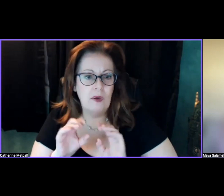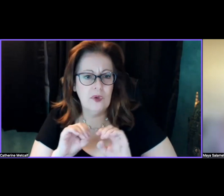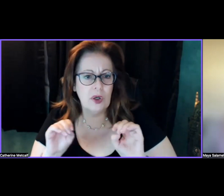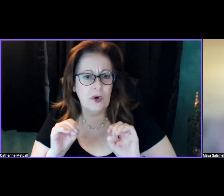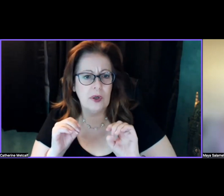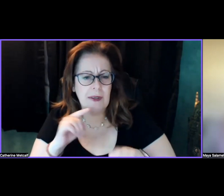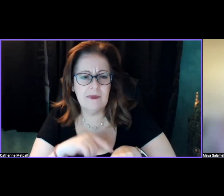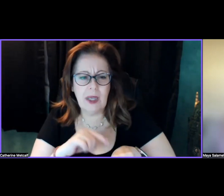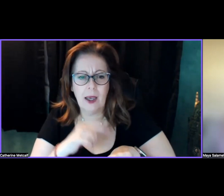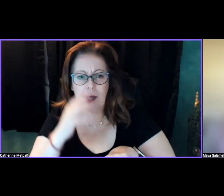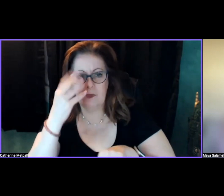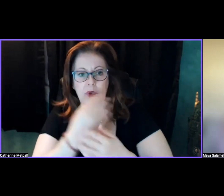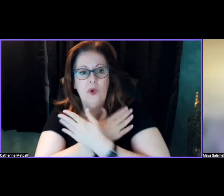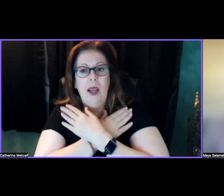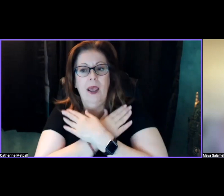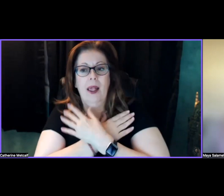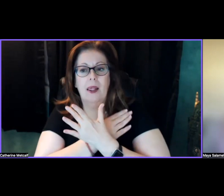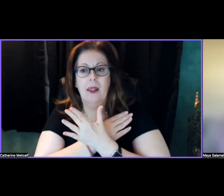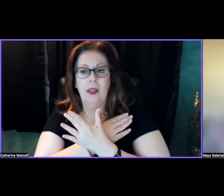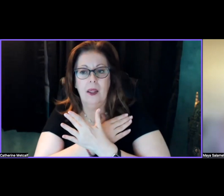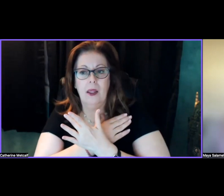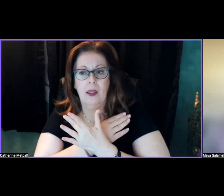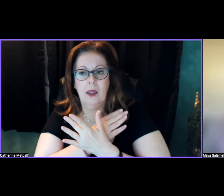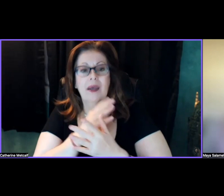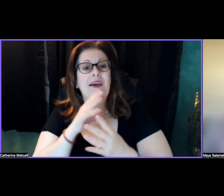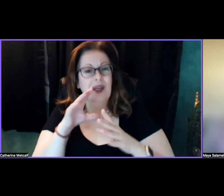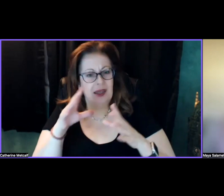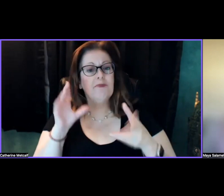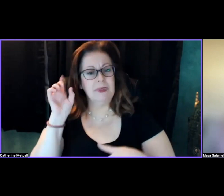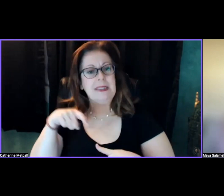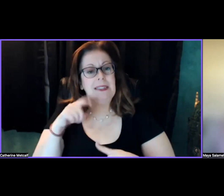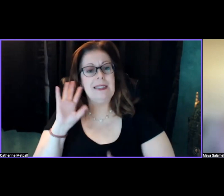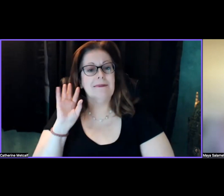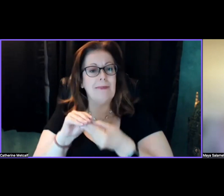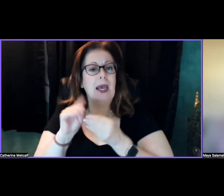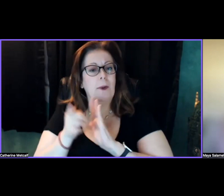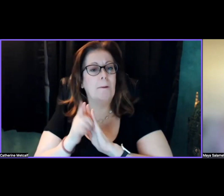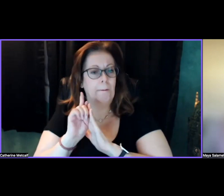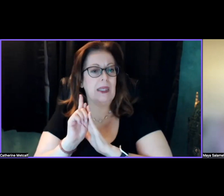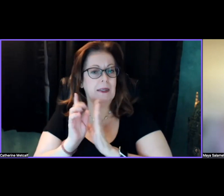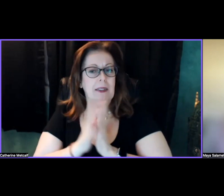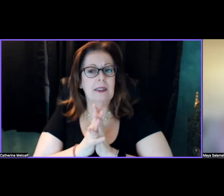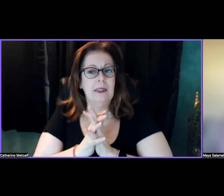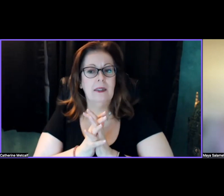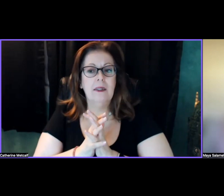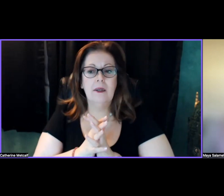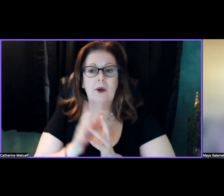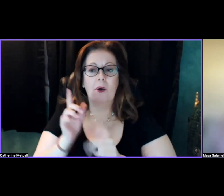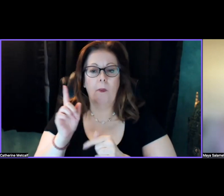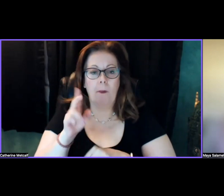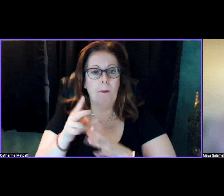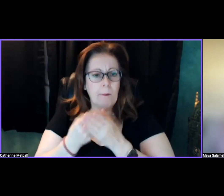legs. We both take a good amount of minutes to genuflect. We both cry slow and quiet